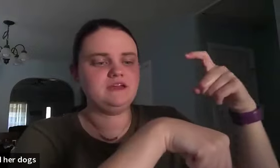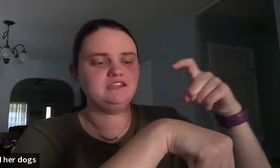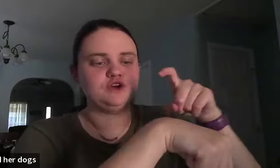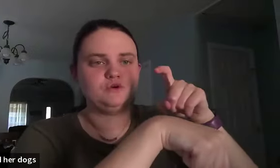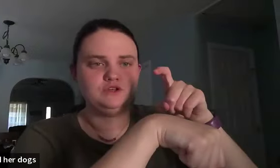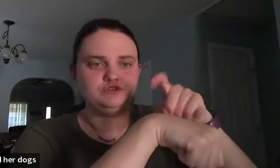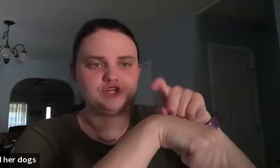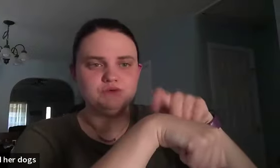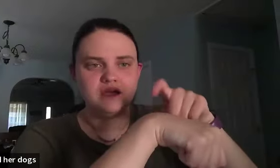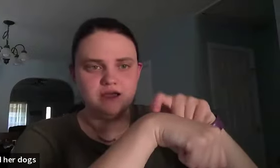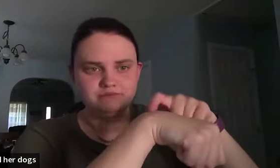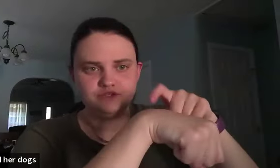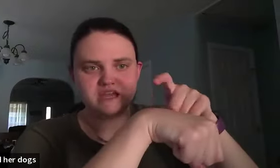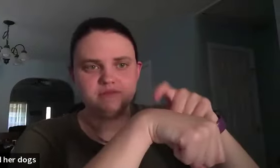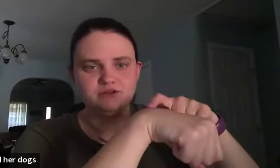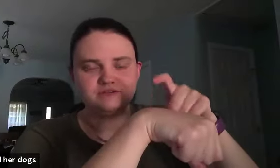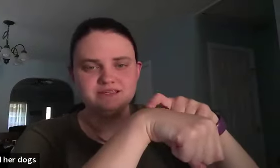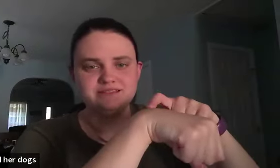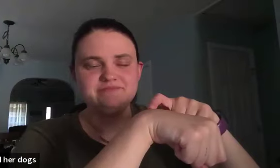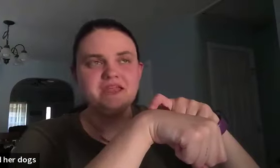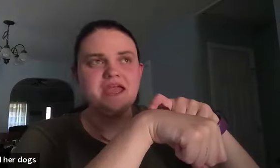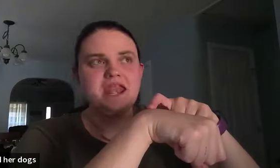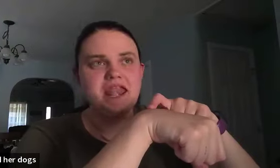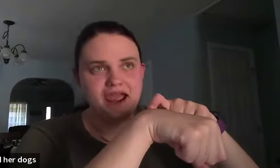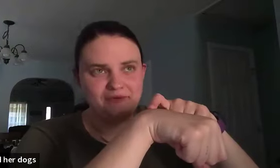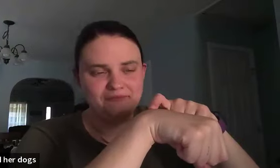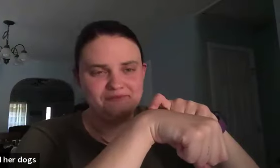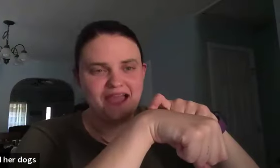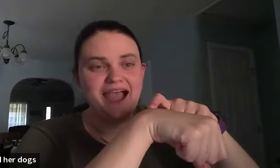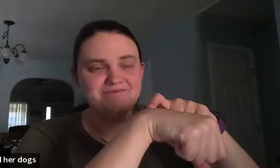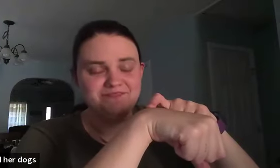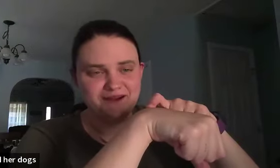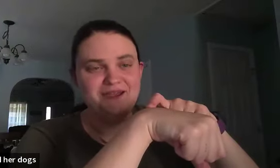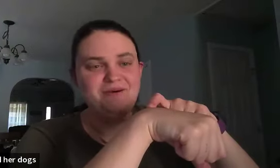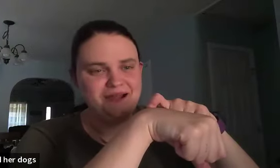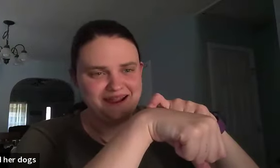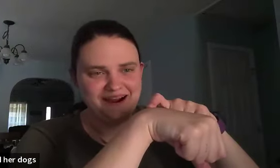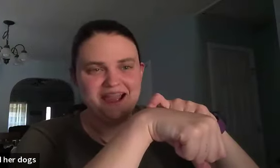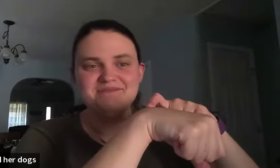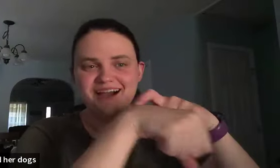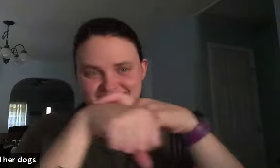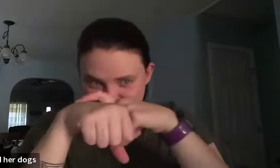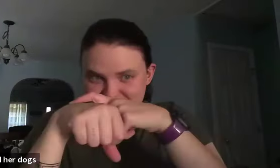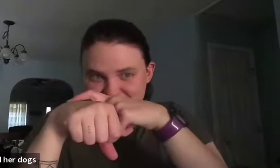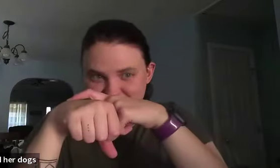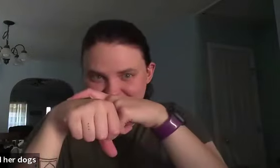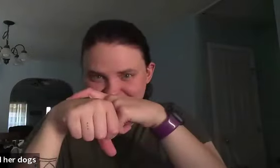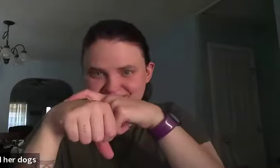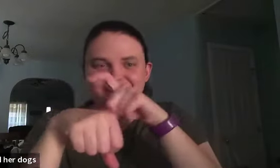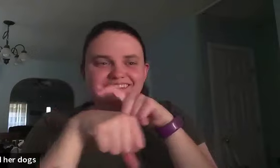And so you just go time. You tap on your wrist. Now, I'm very aware I am not tapping my watch.